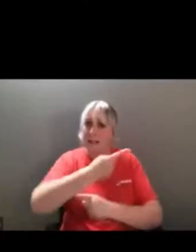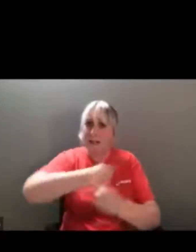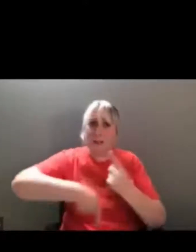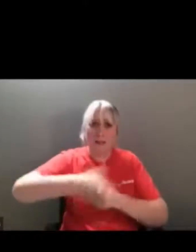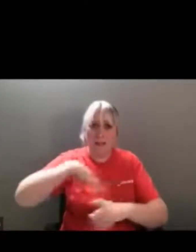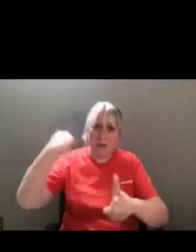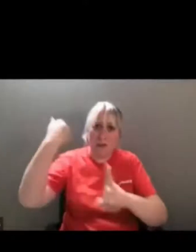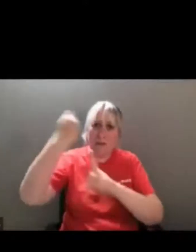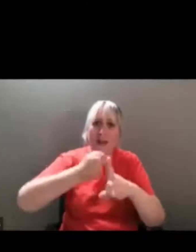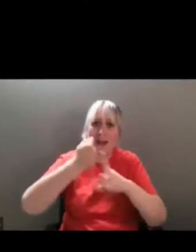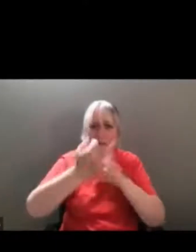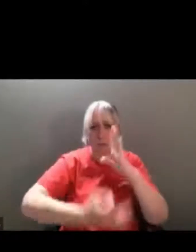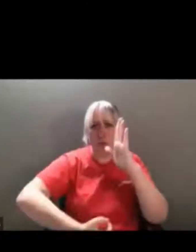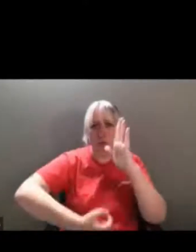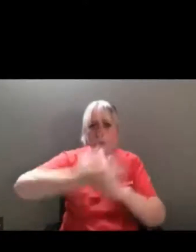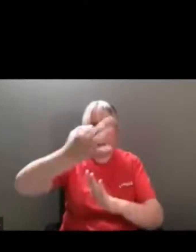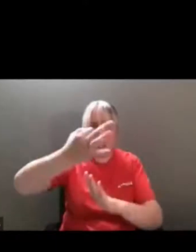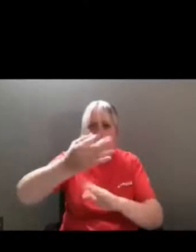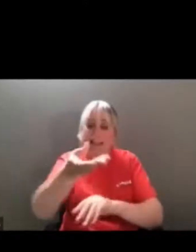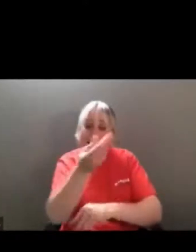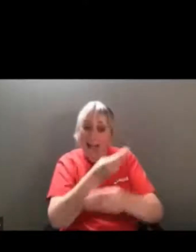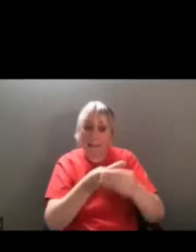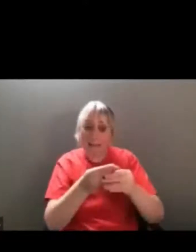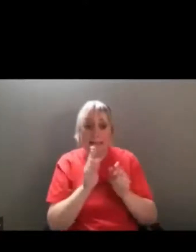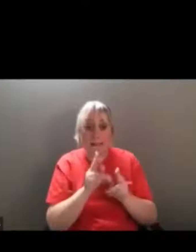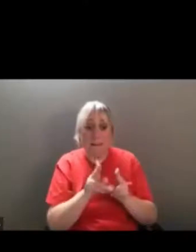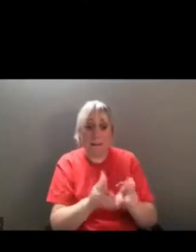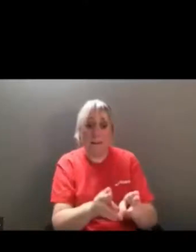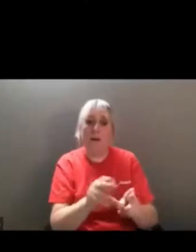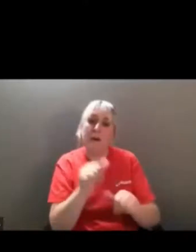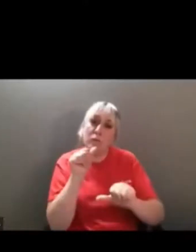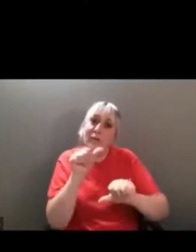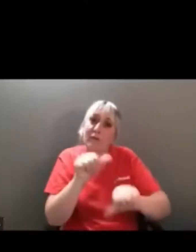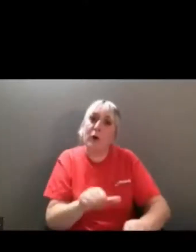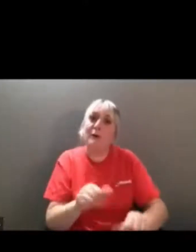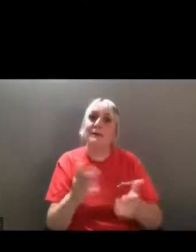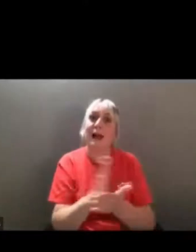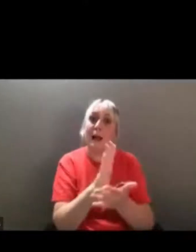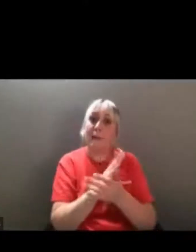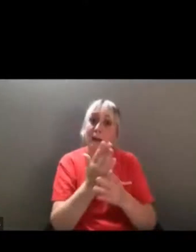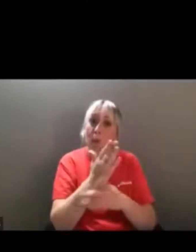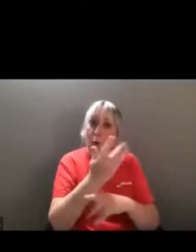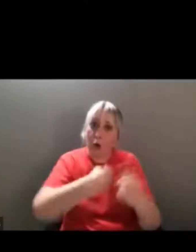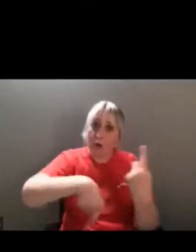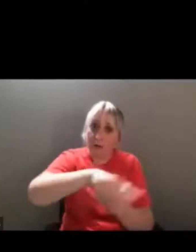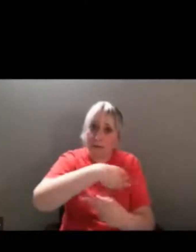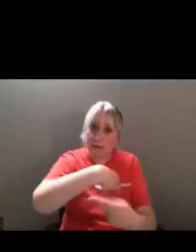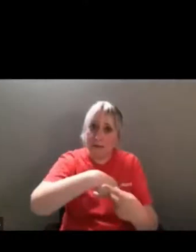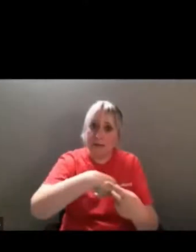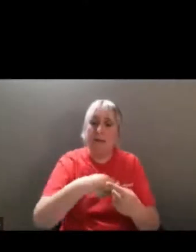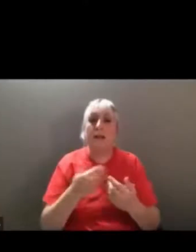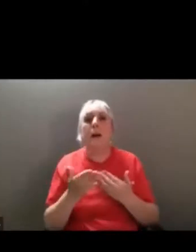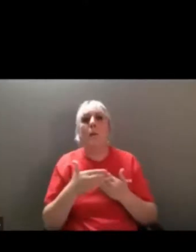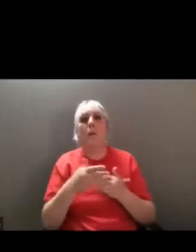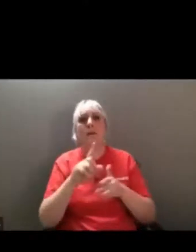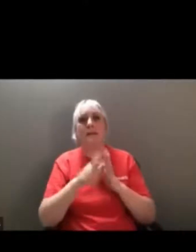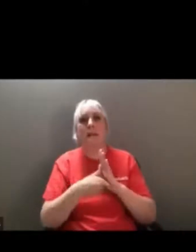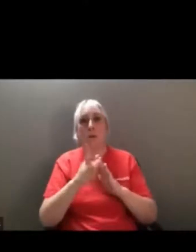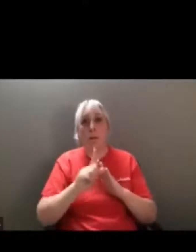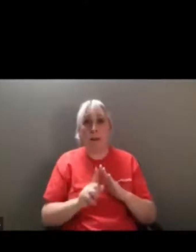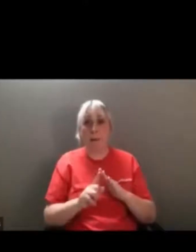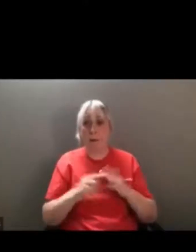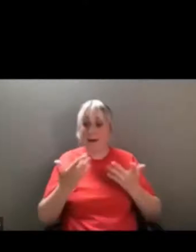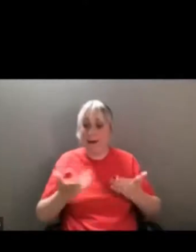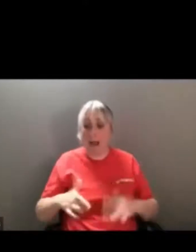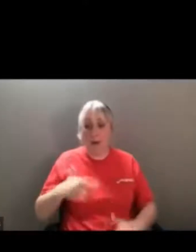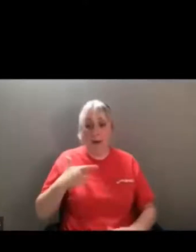as leverage the fact that capitalism prefers contented workers. More disabled people in Britain are living within the community now